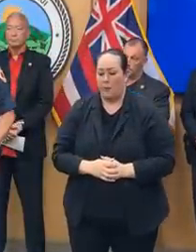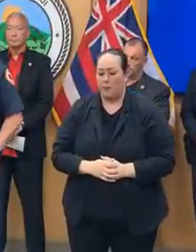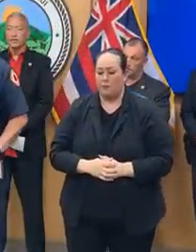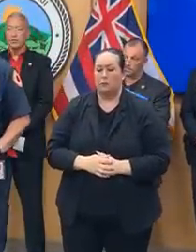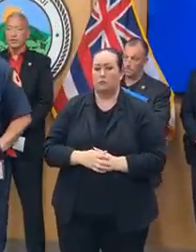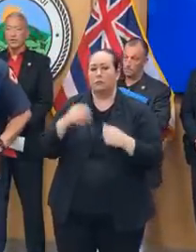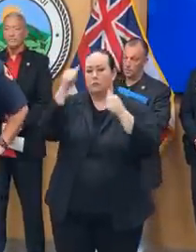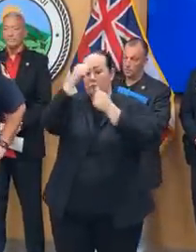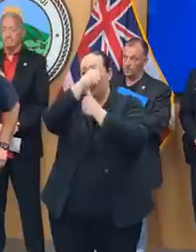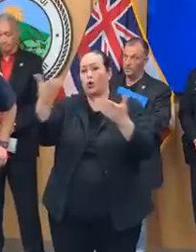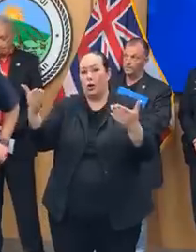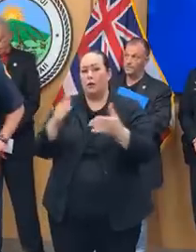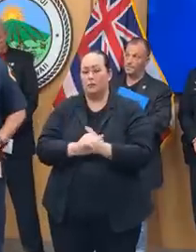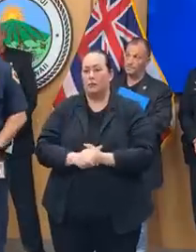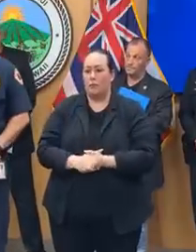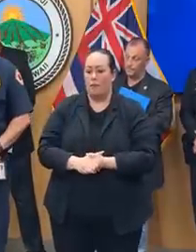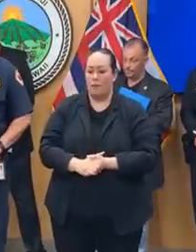Aloha.